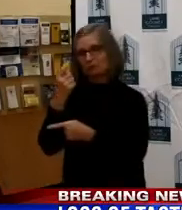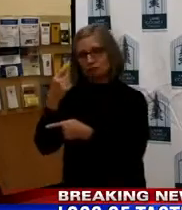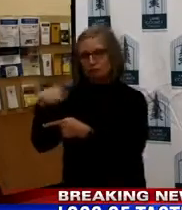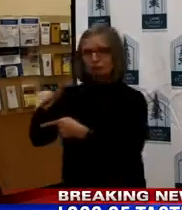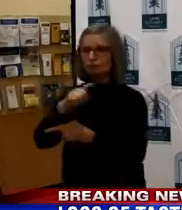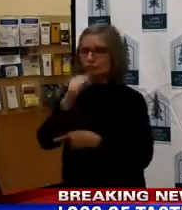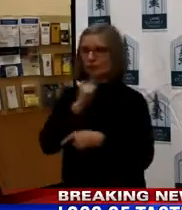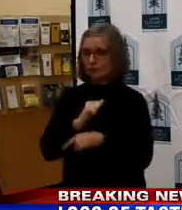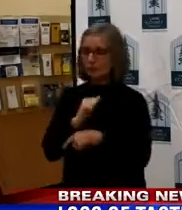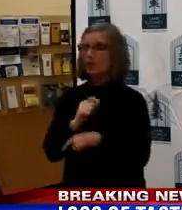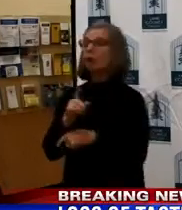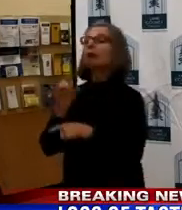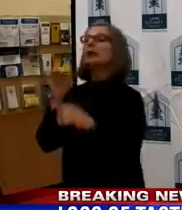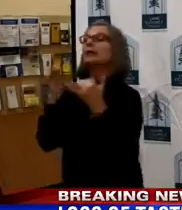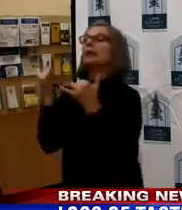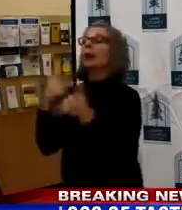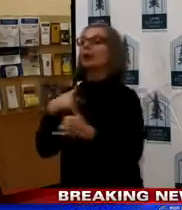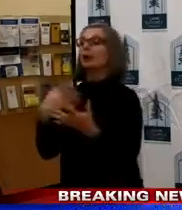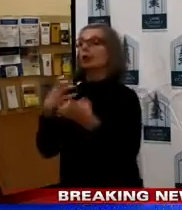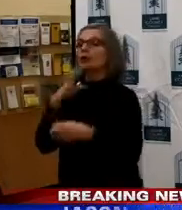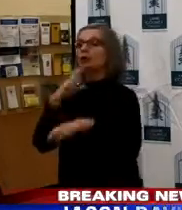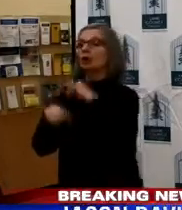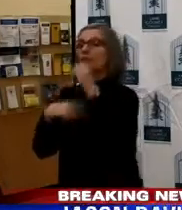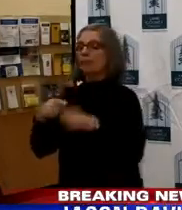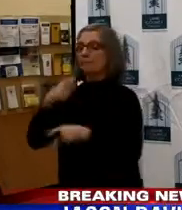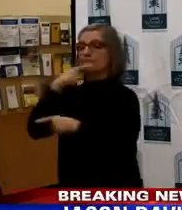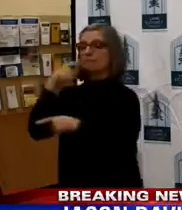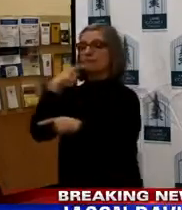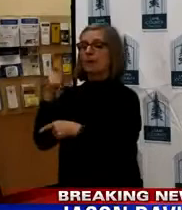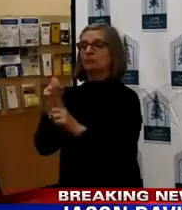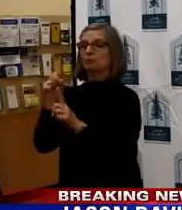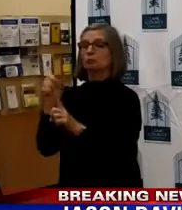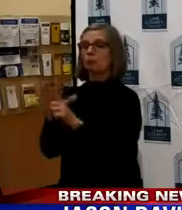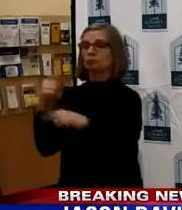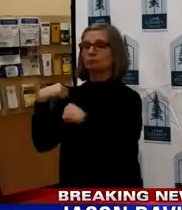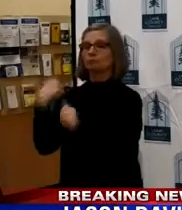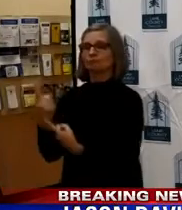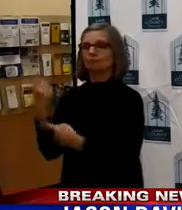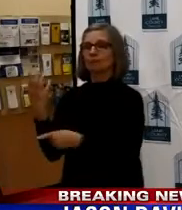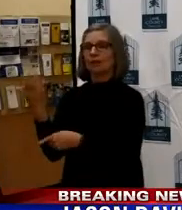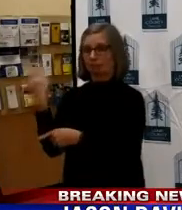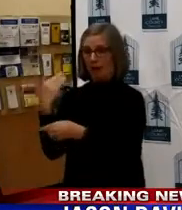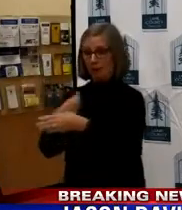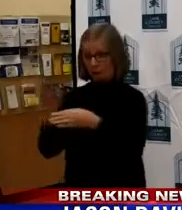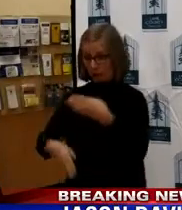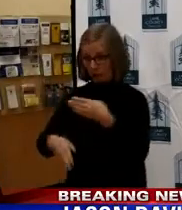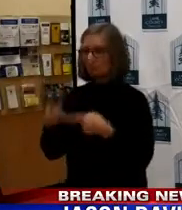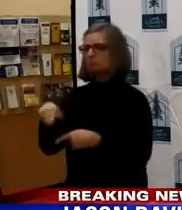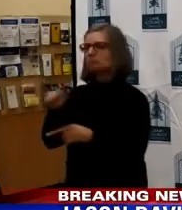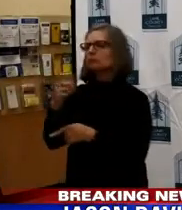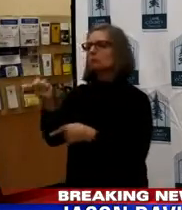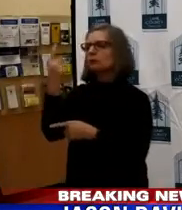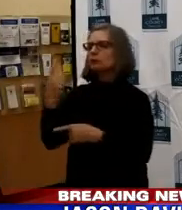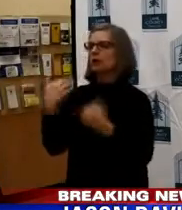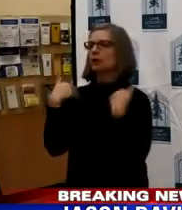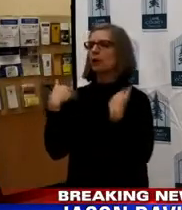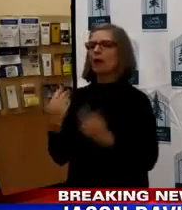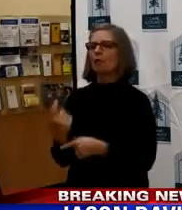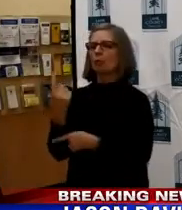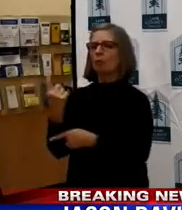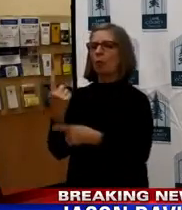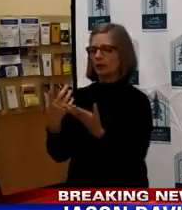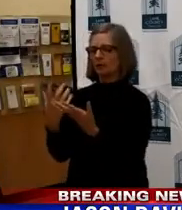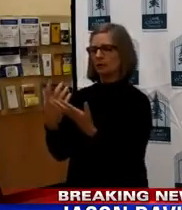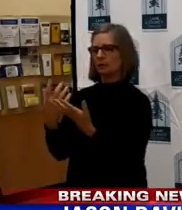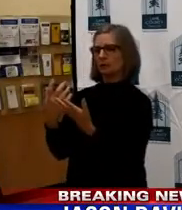public exposure, which we announced over the weekend. As you will recall, there was an interfaith service that happened at the First